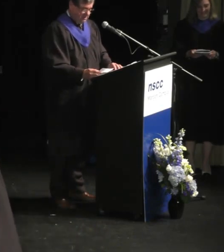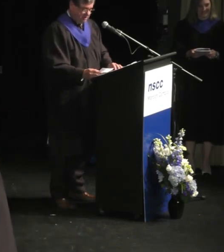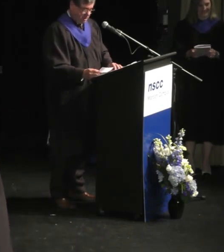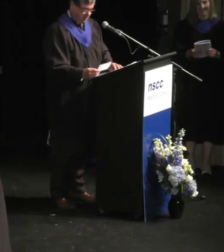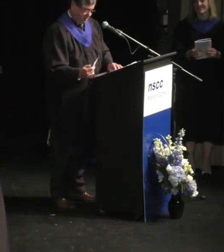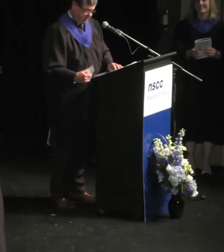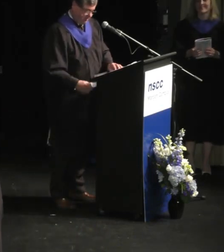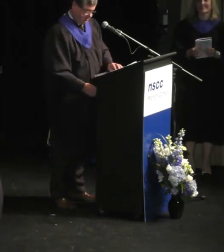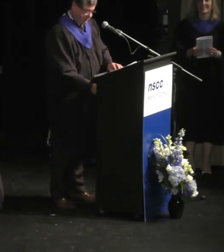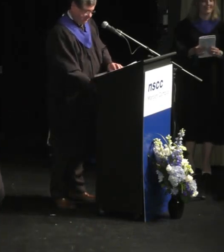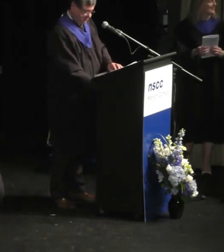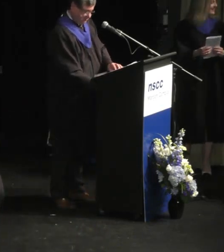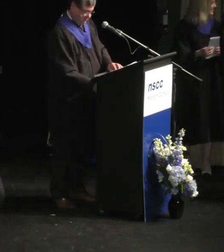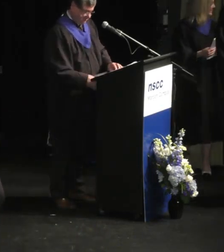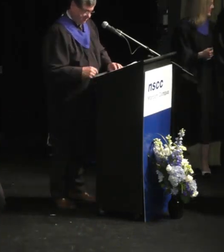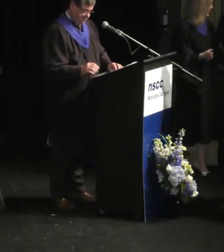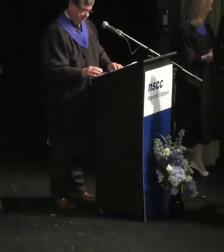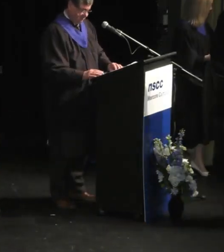Stephen Shepard.